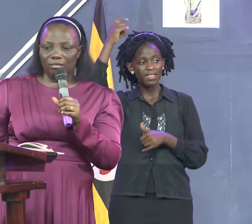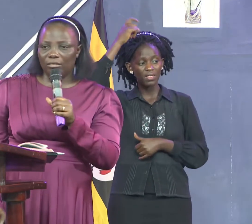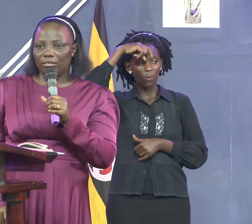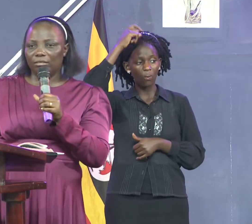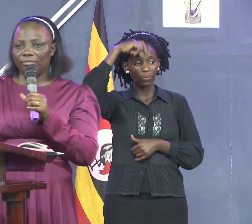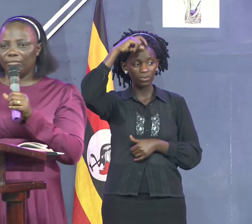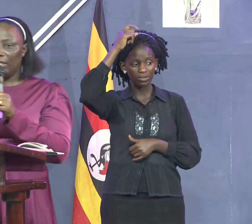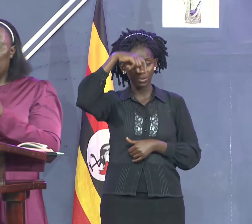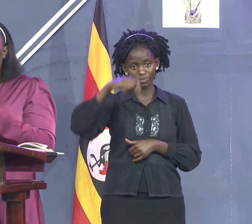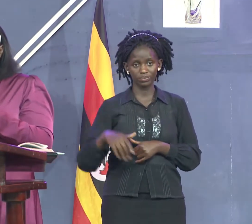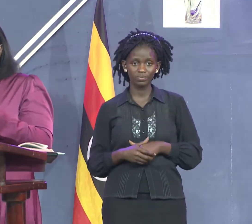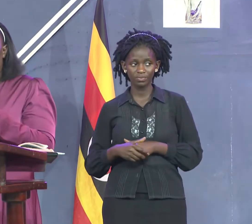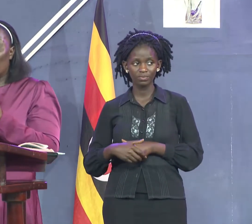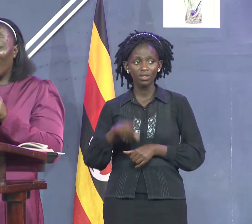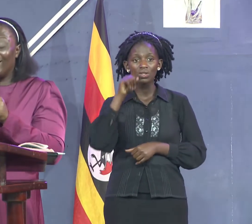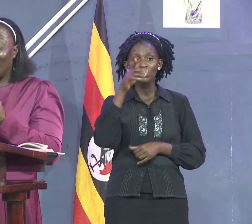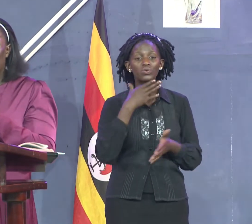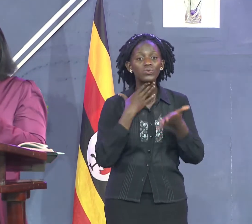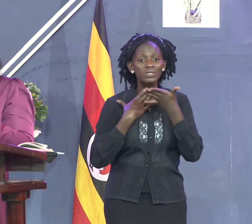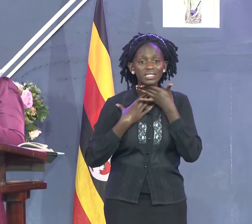you need wisdom.